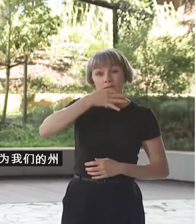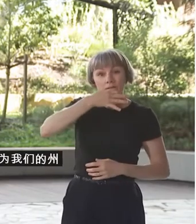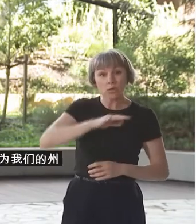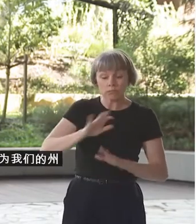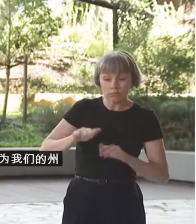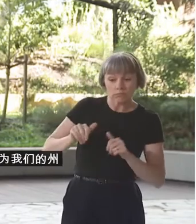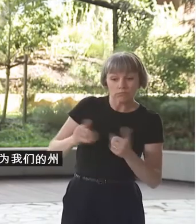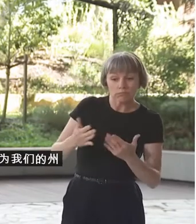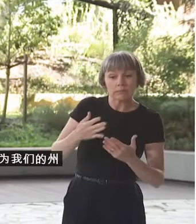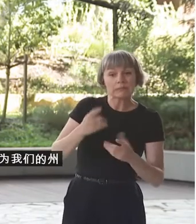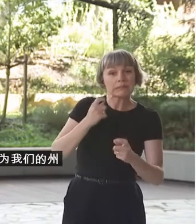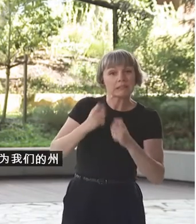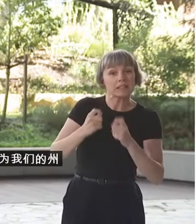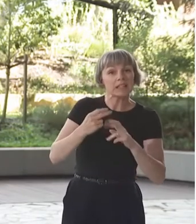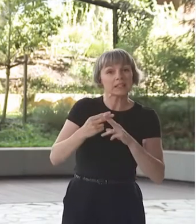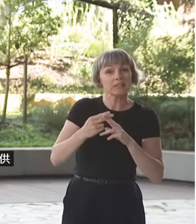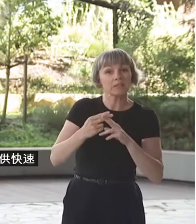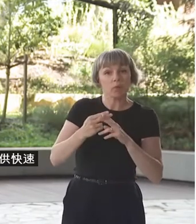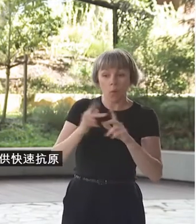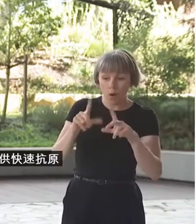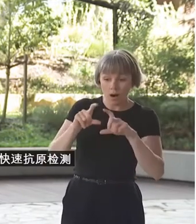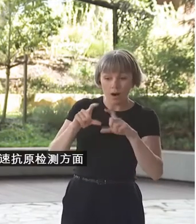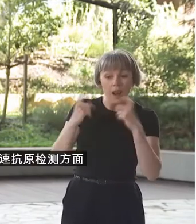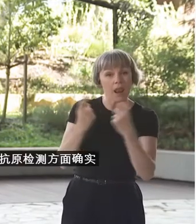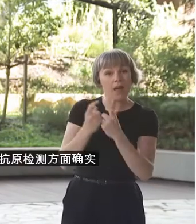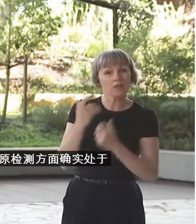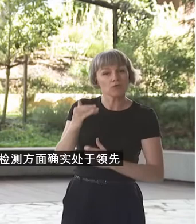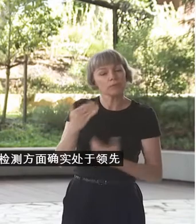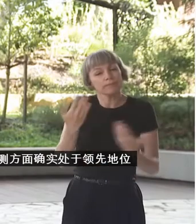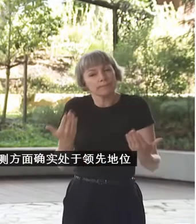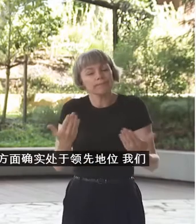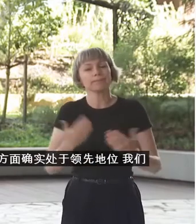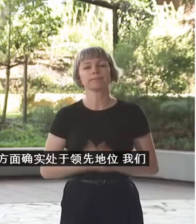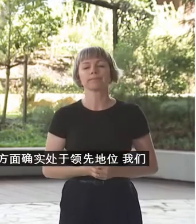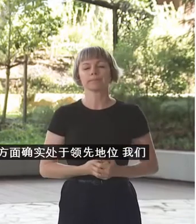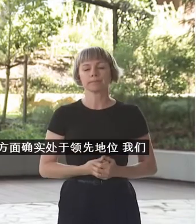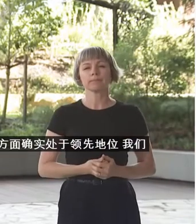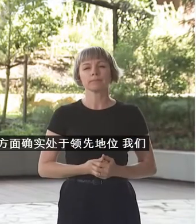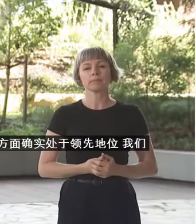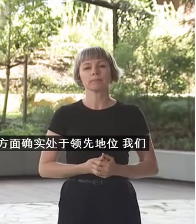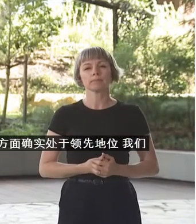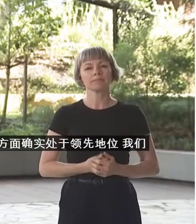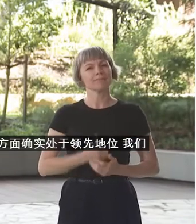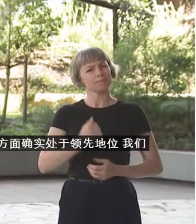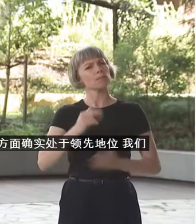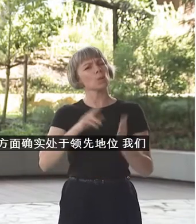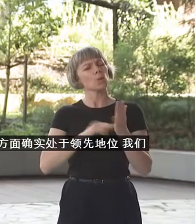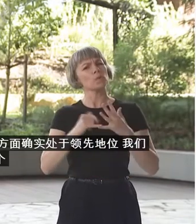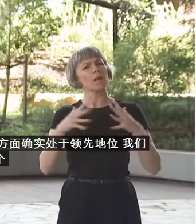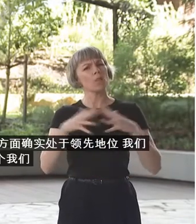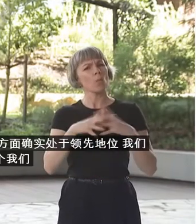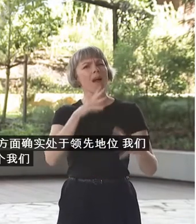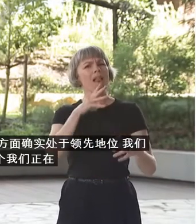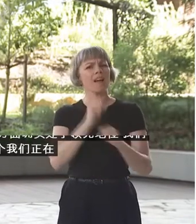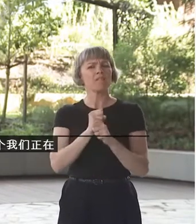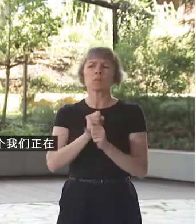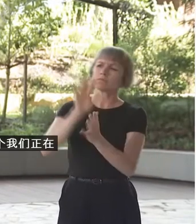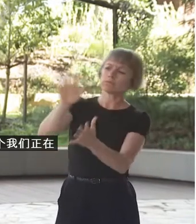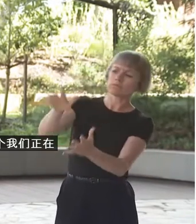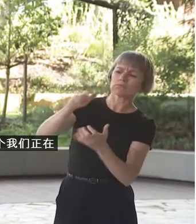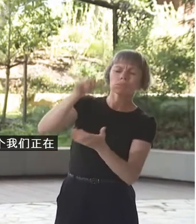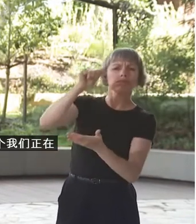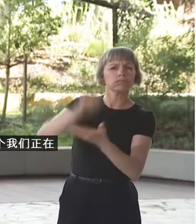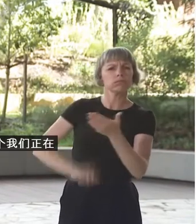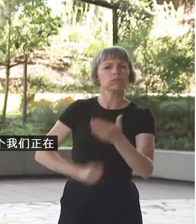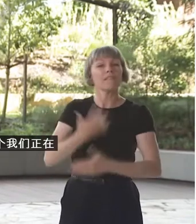I think our state has certainly led the way when it comes to supply of rapid antigen tests. We've procured already 50 million. We are